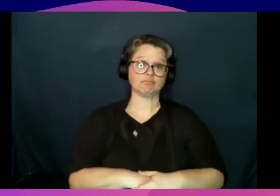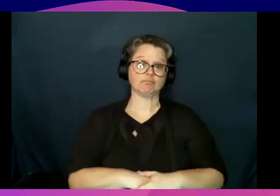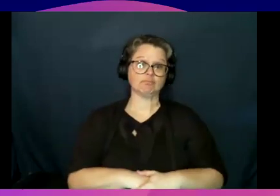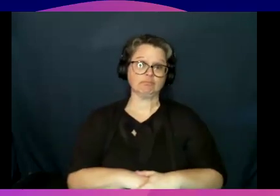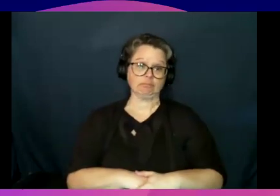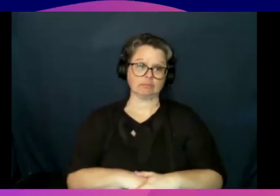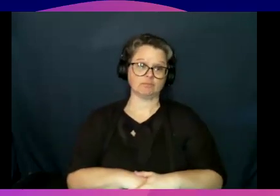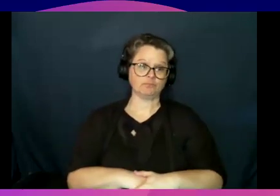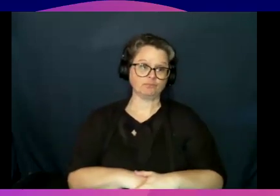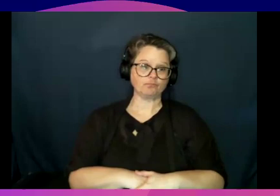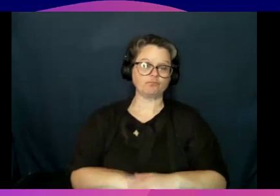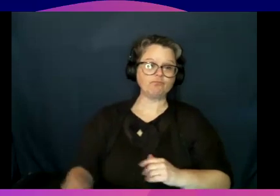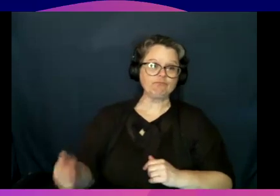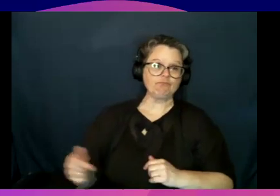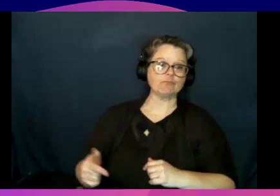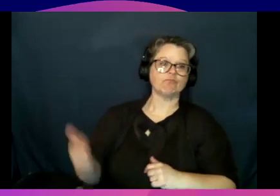Thank you, Jen.